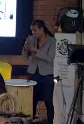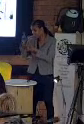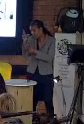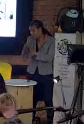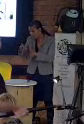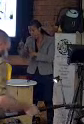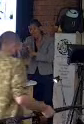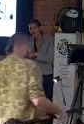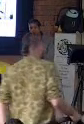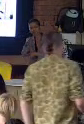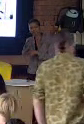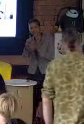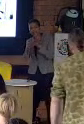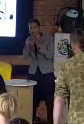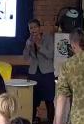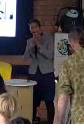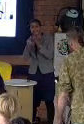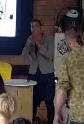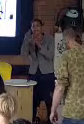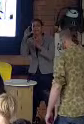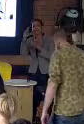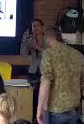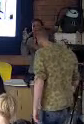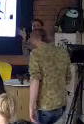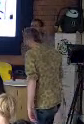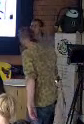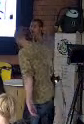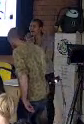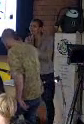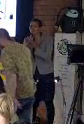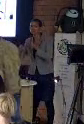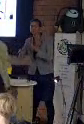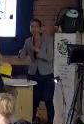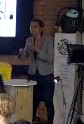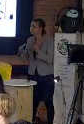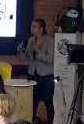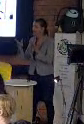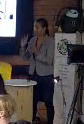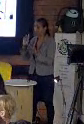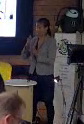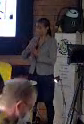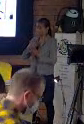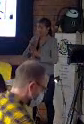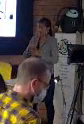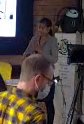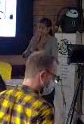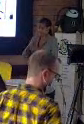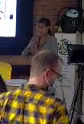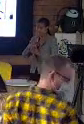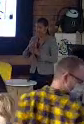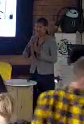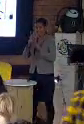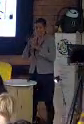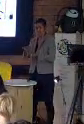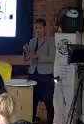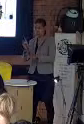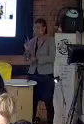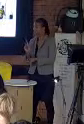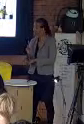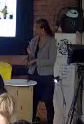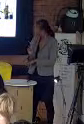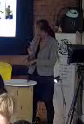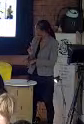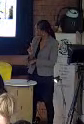Toby or Limbic Cinema, and I don't know if Toby's in the room, but I can tell you from my point of view drawing,